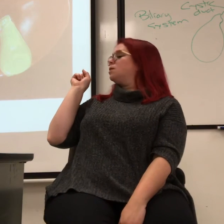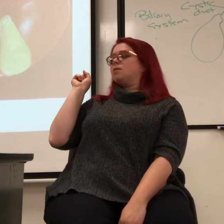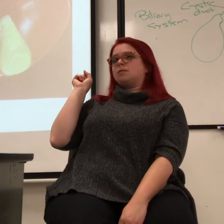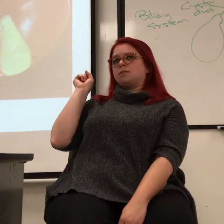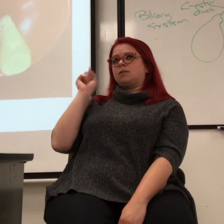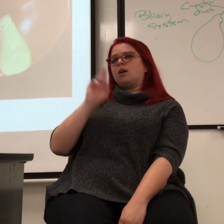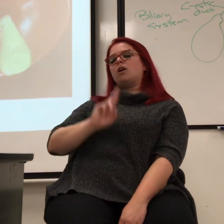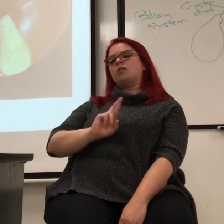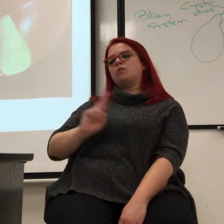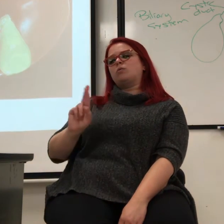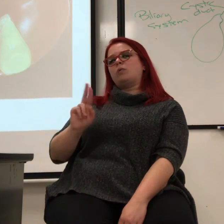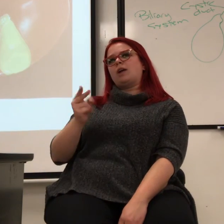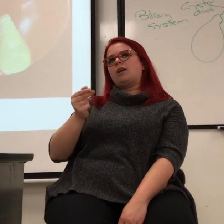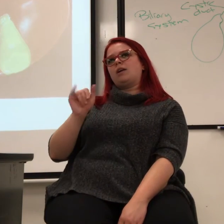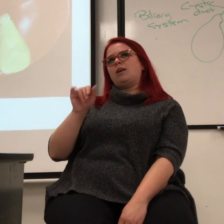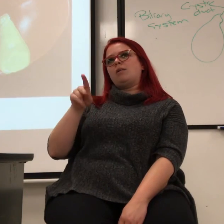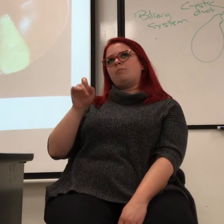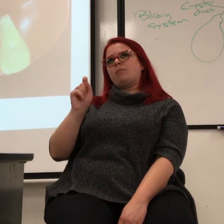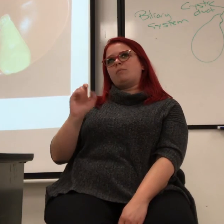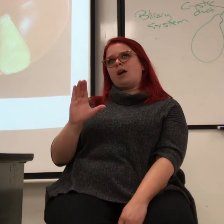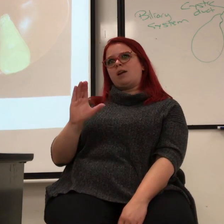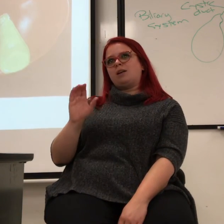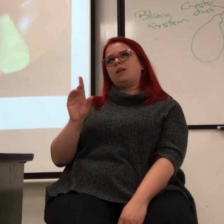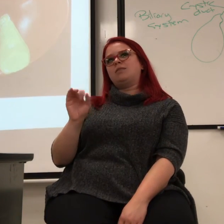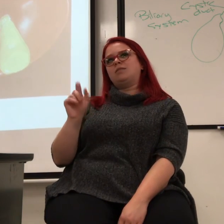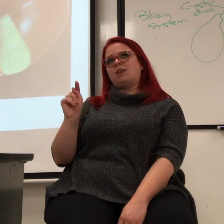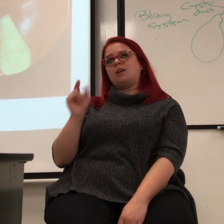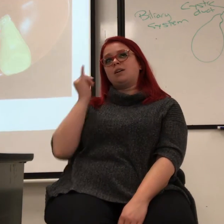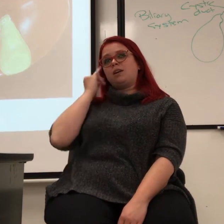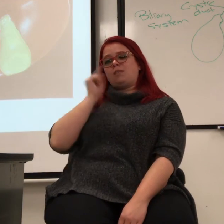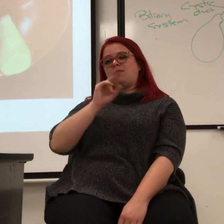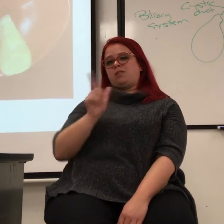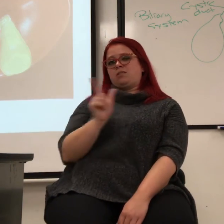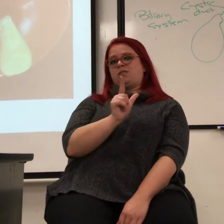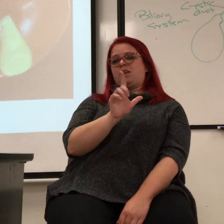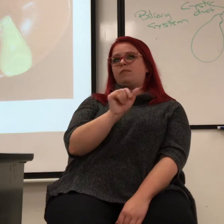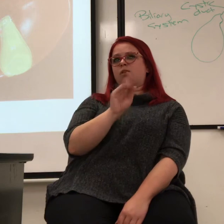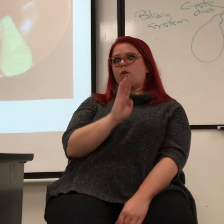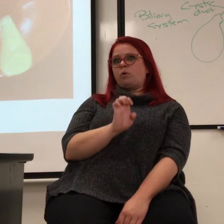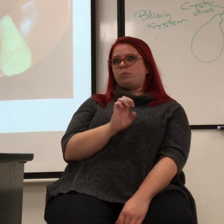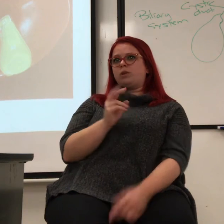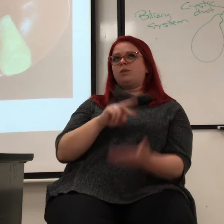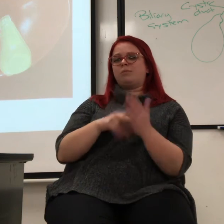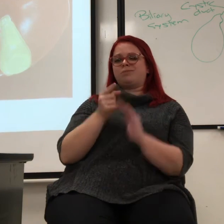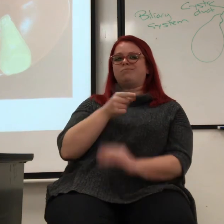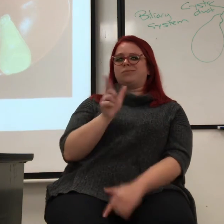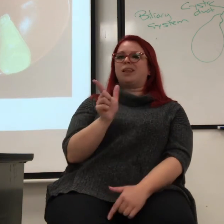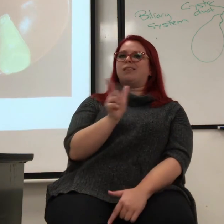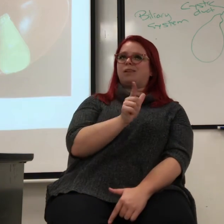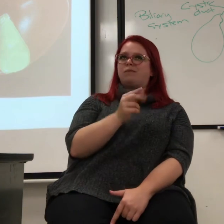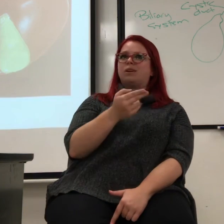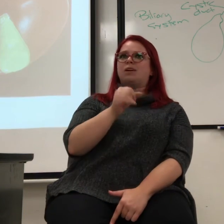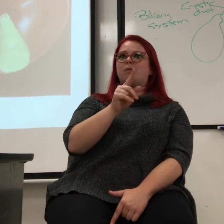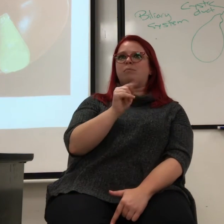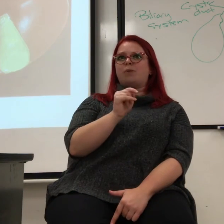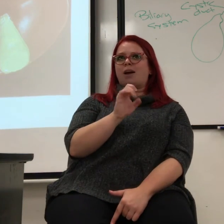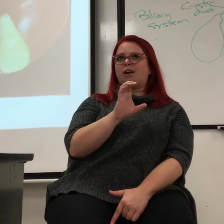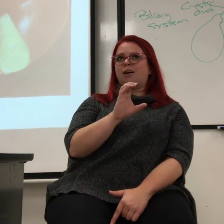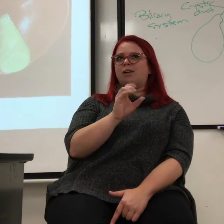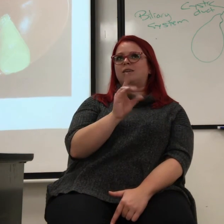right hepatic duct. If that's the left lobe, what's that one? Left hepatic duct. They merge to